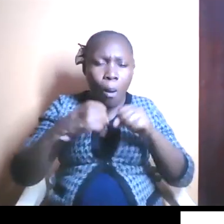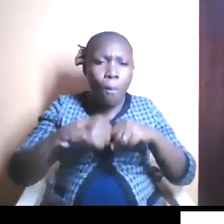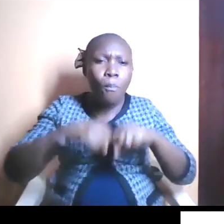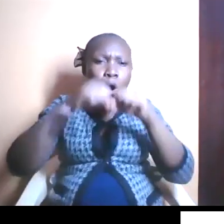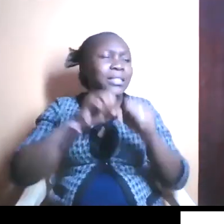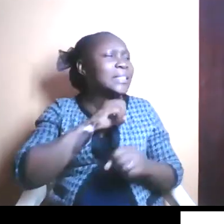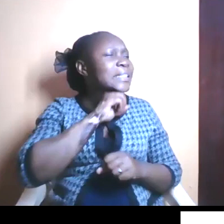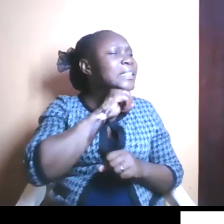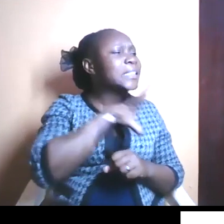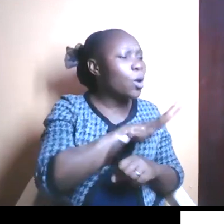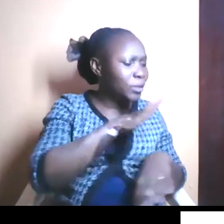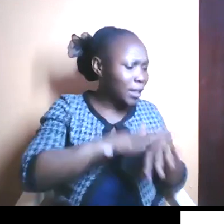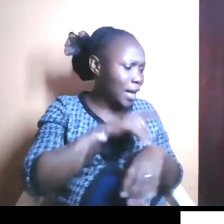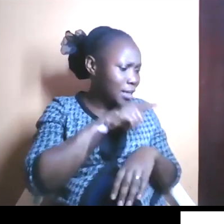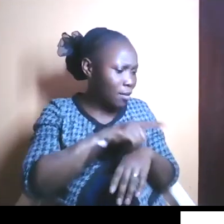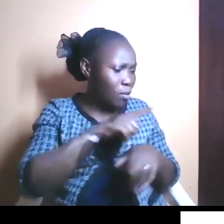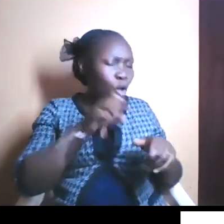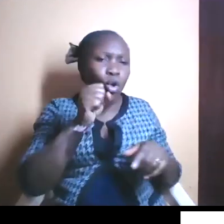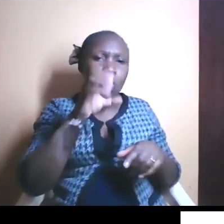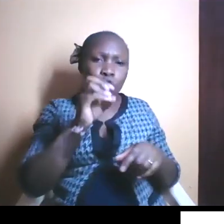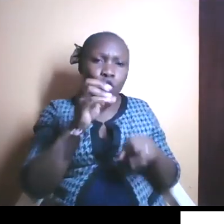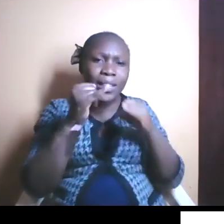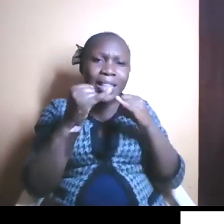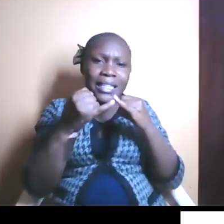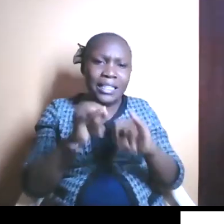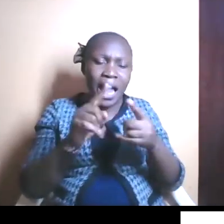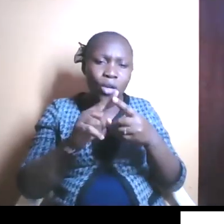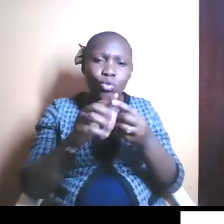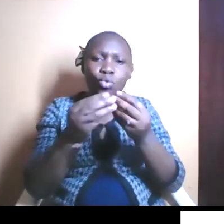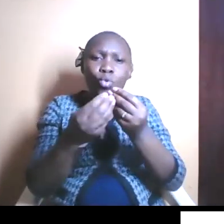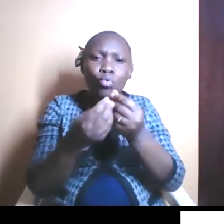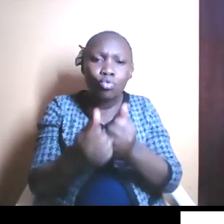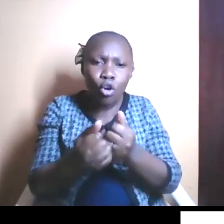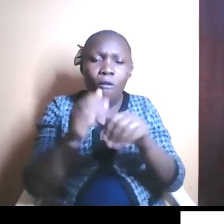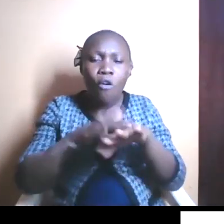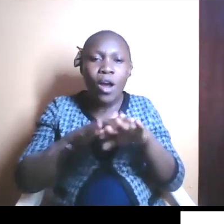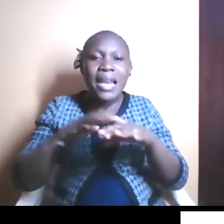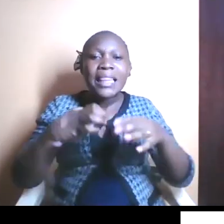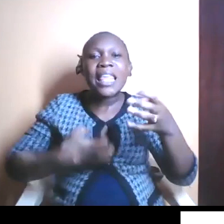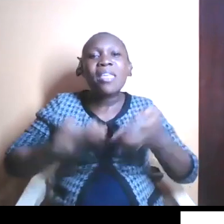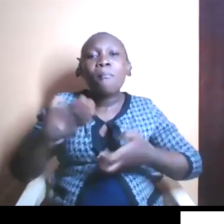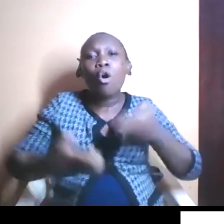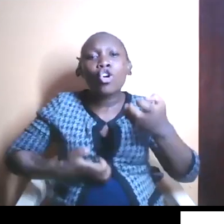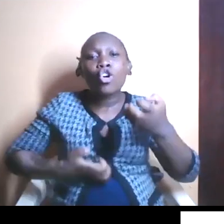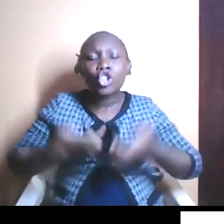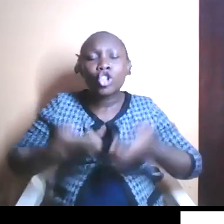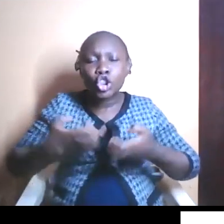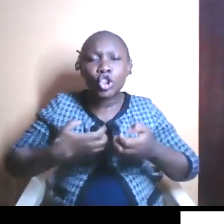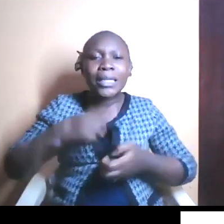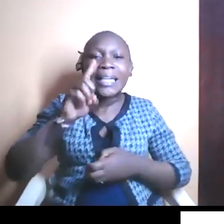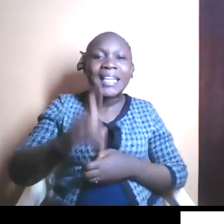the emotional demands as well as the work demands. And so that creates